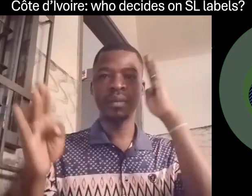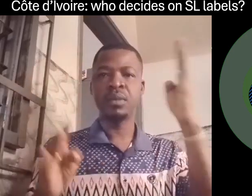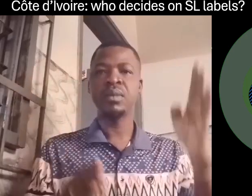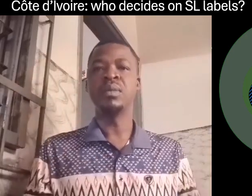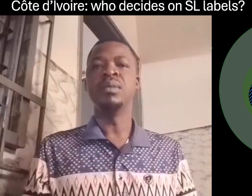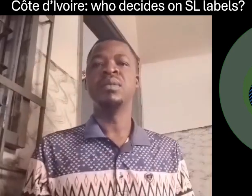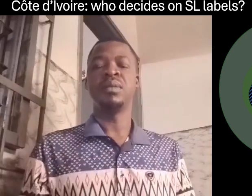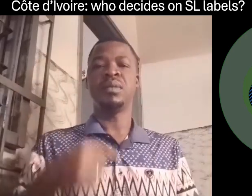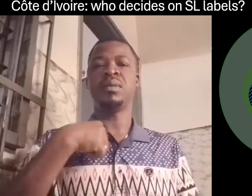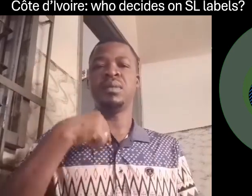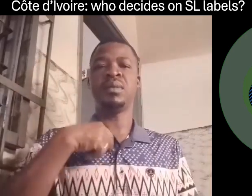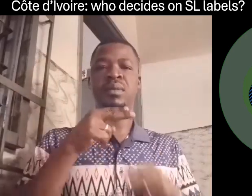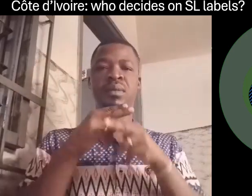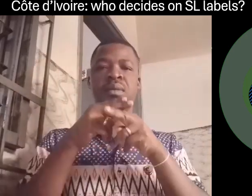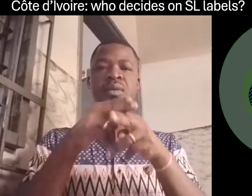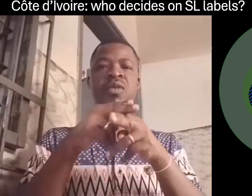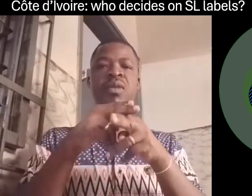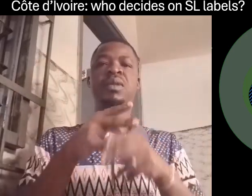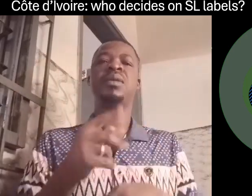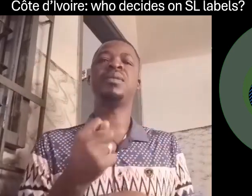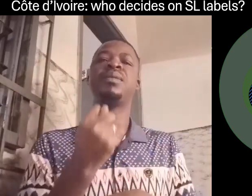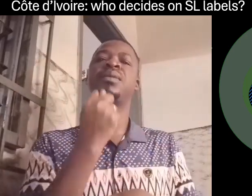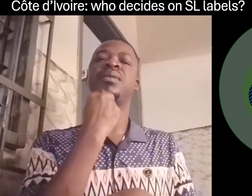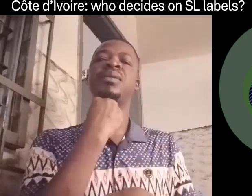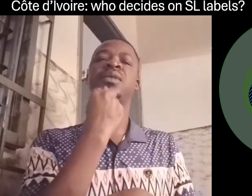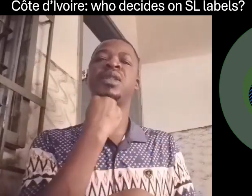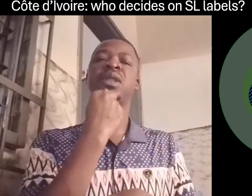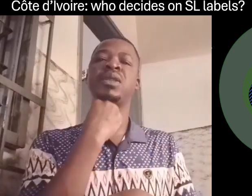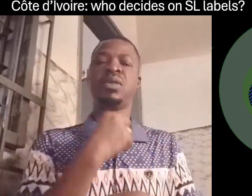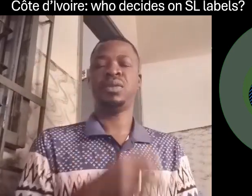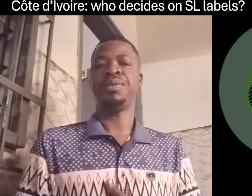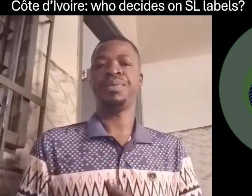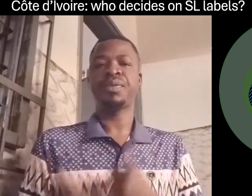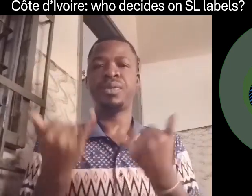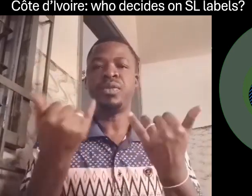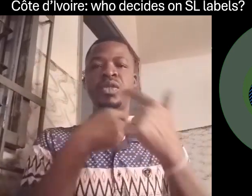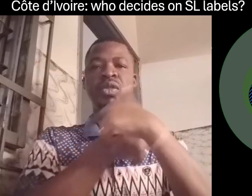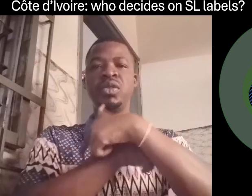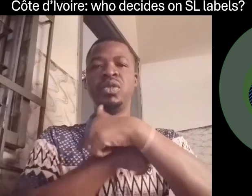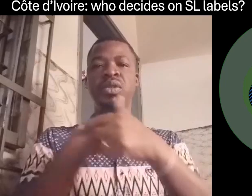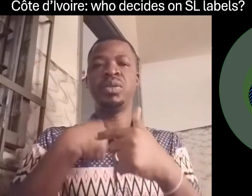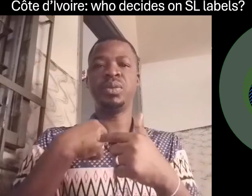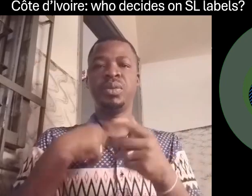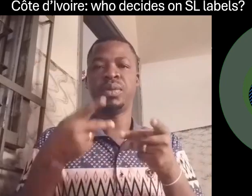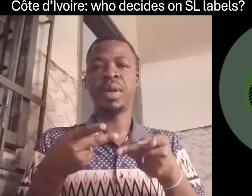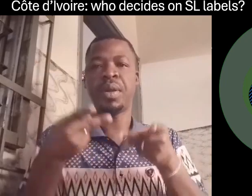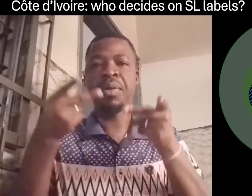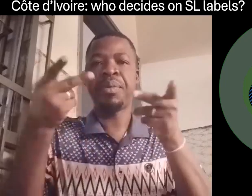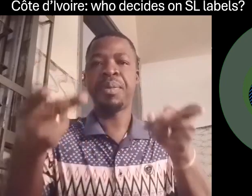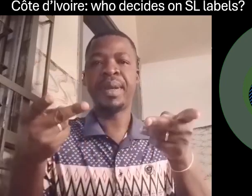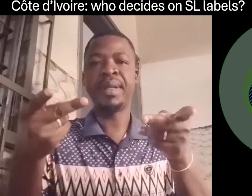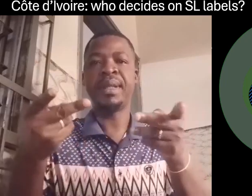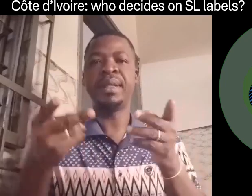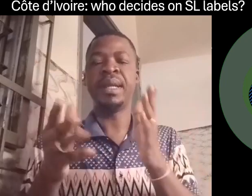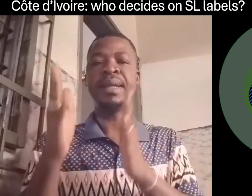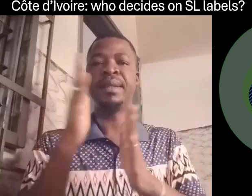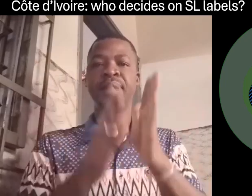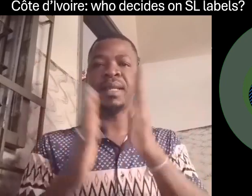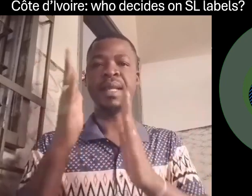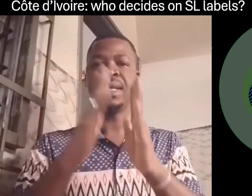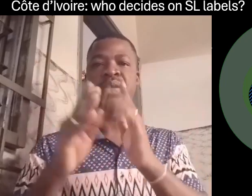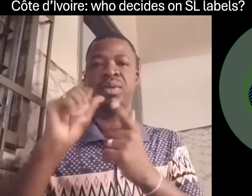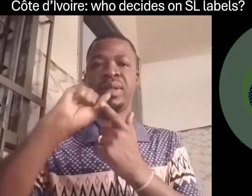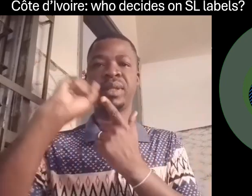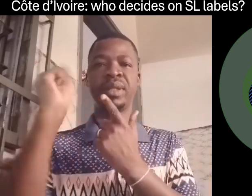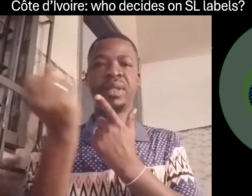Okay, hello. My name is Tano, like this, and today I will